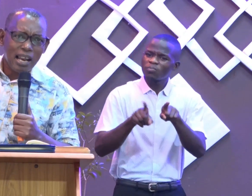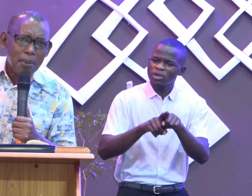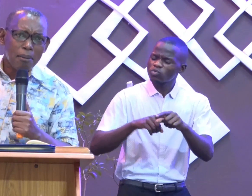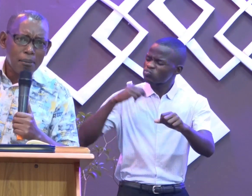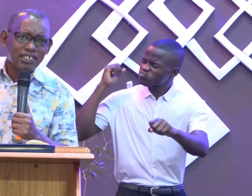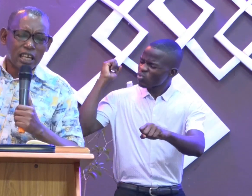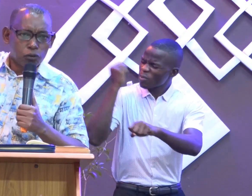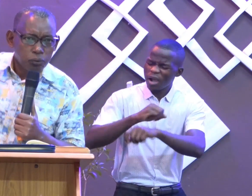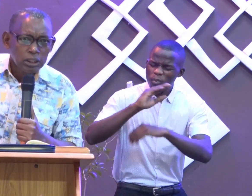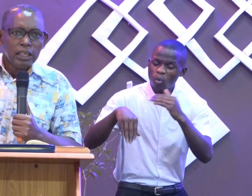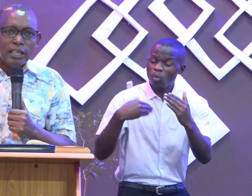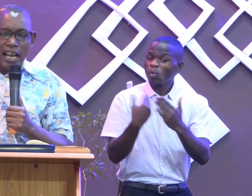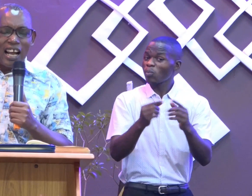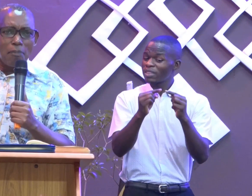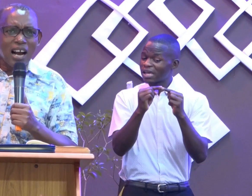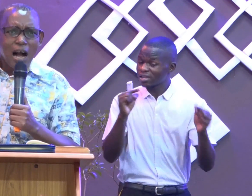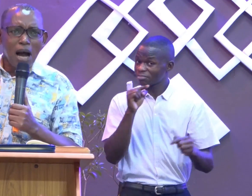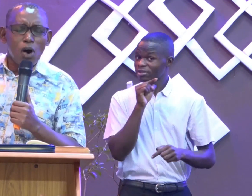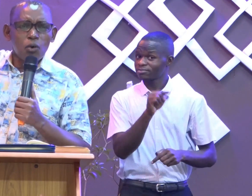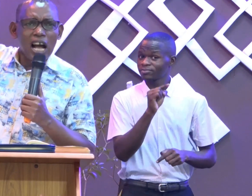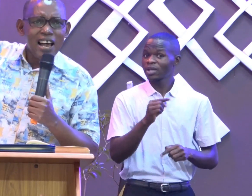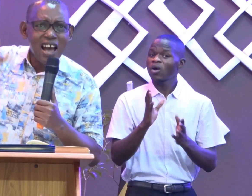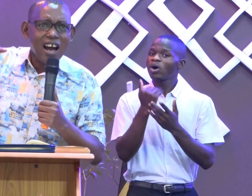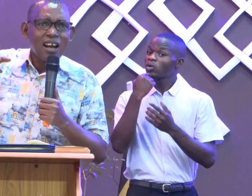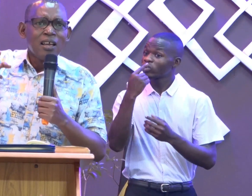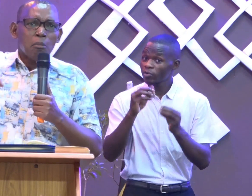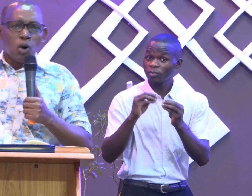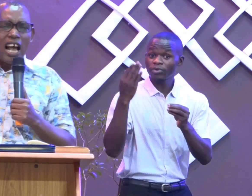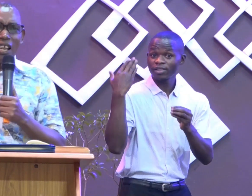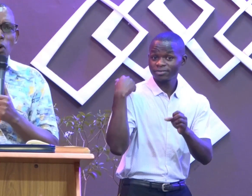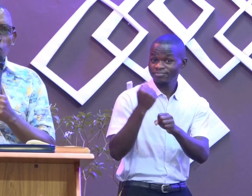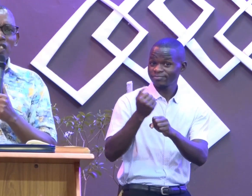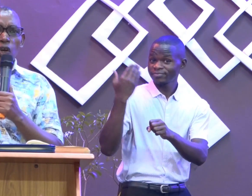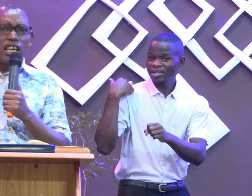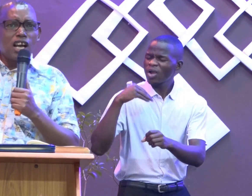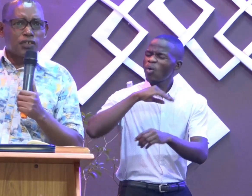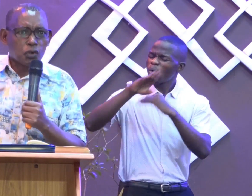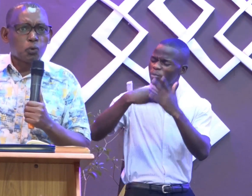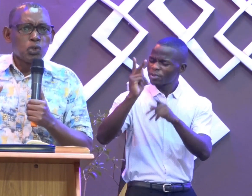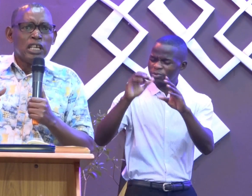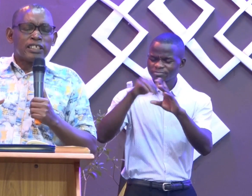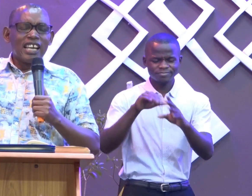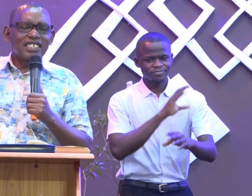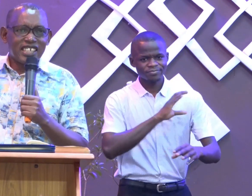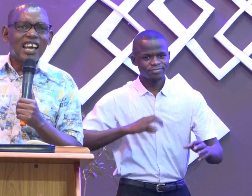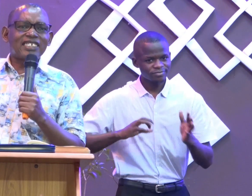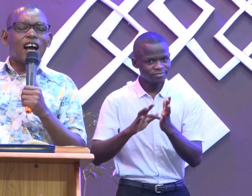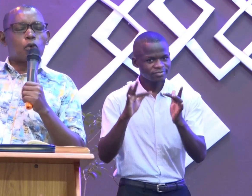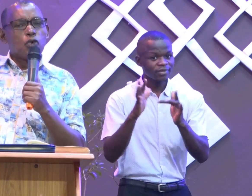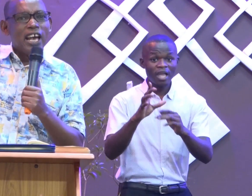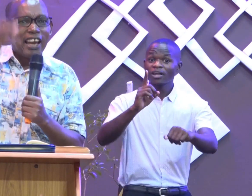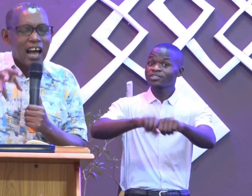for us every enemy. I want to tell you, brethren, whoever is in Christ Jesus, this time is